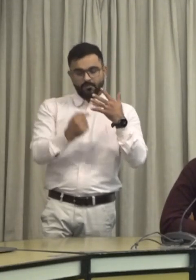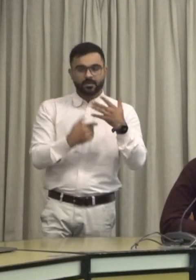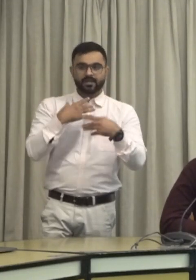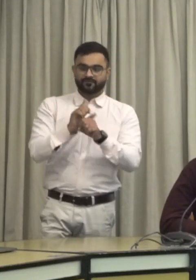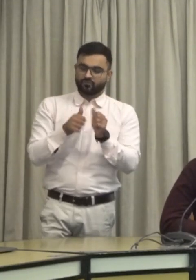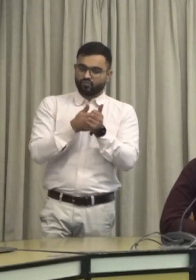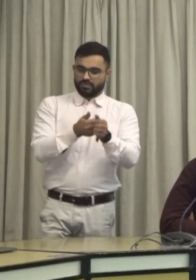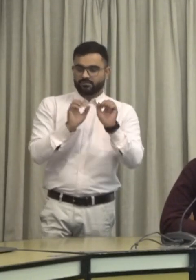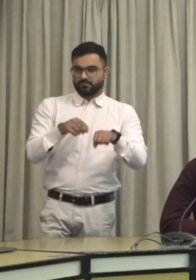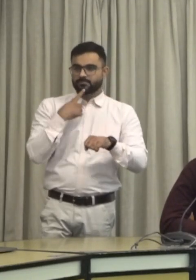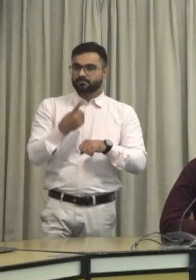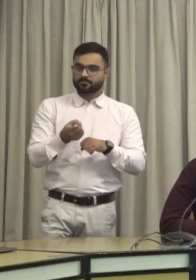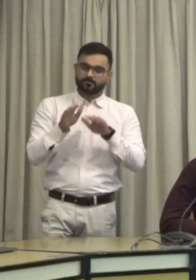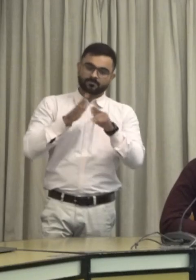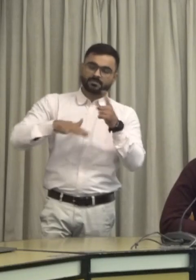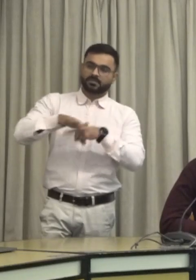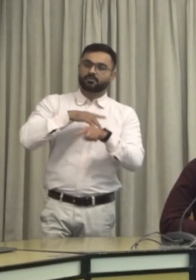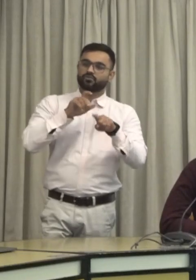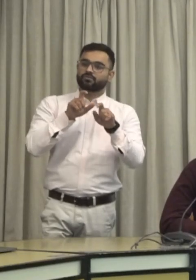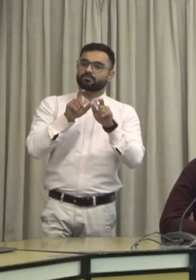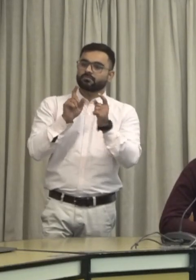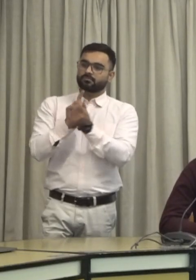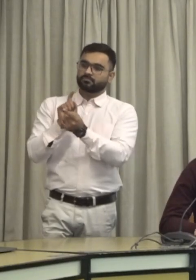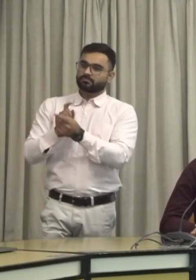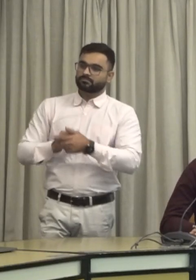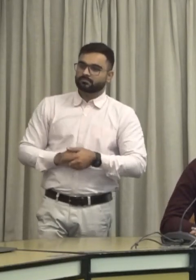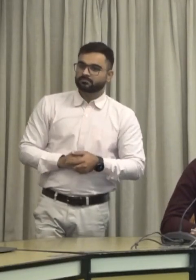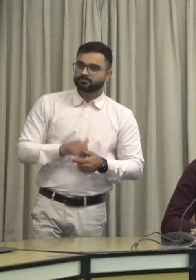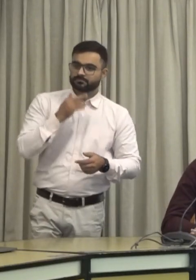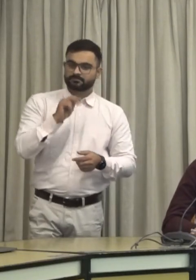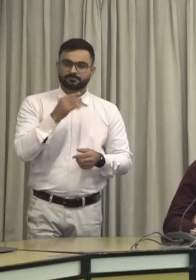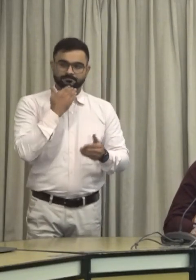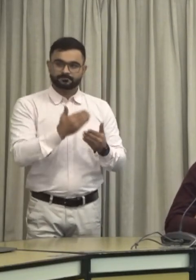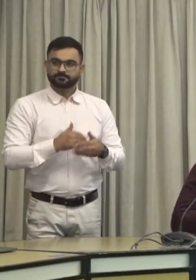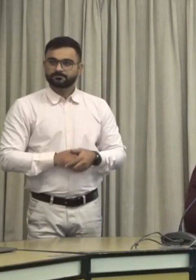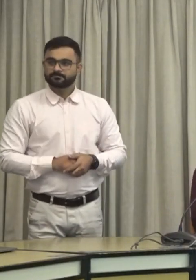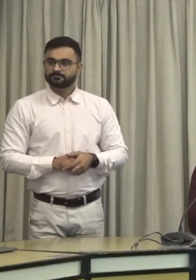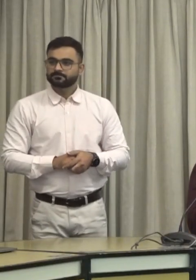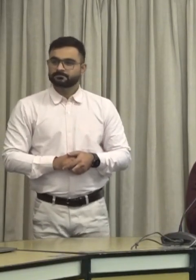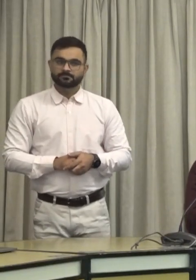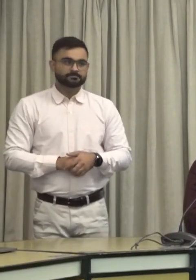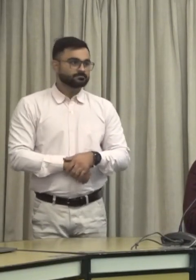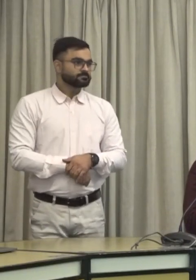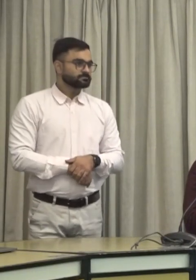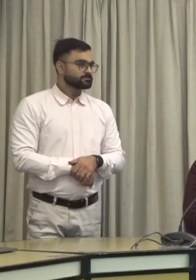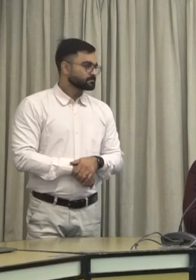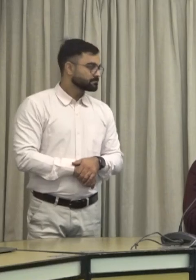we can follow, but I would say it depends from case to case. Okay, thank you, sir.